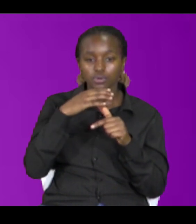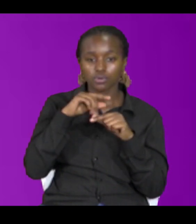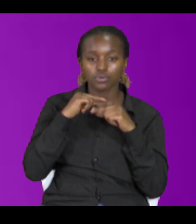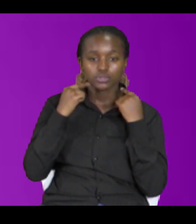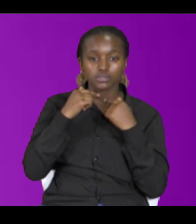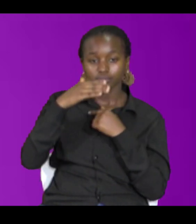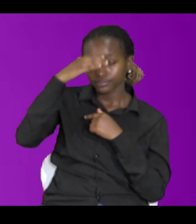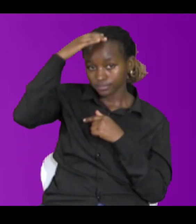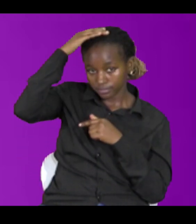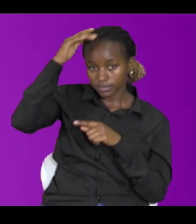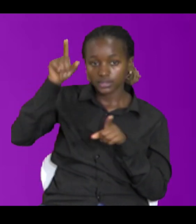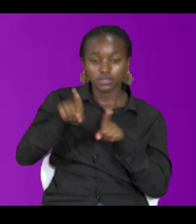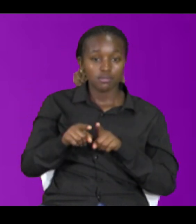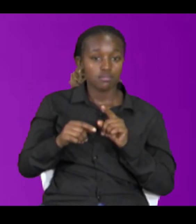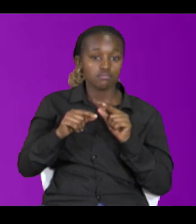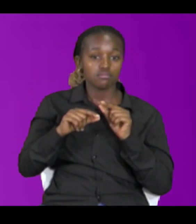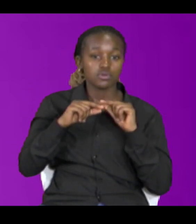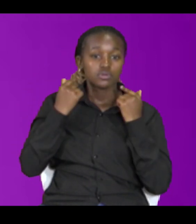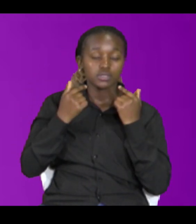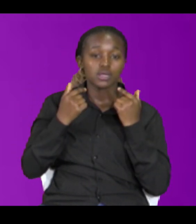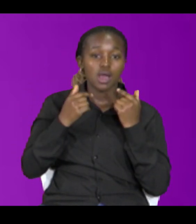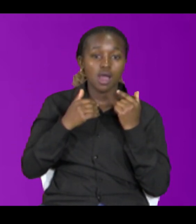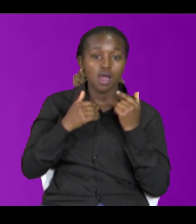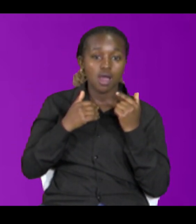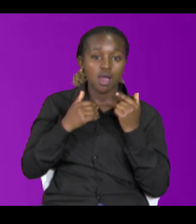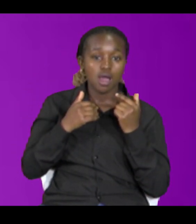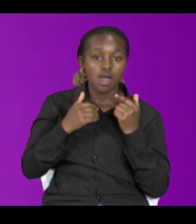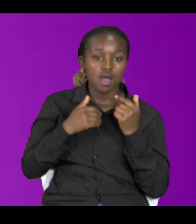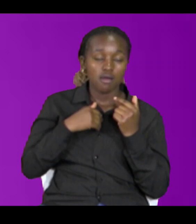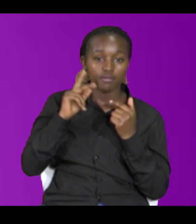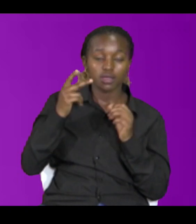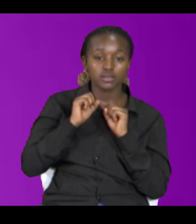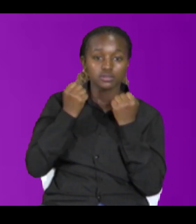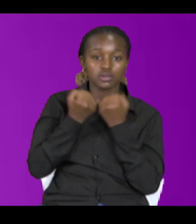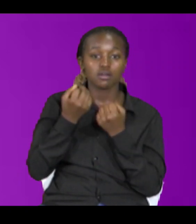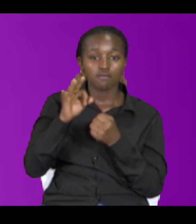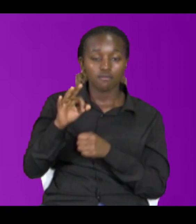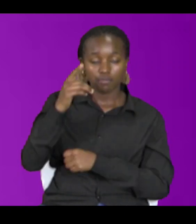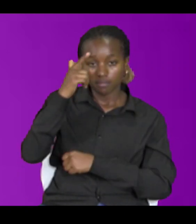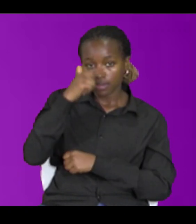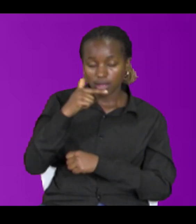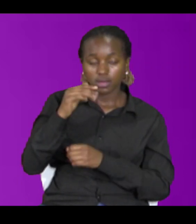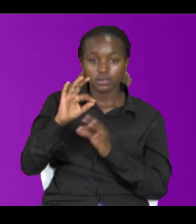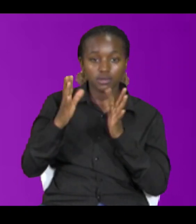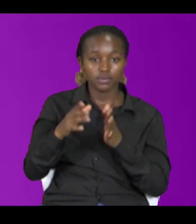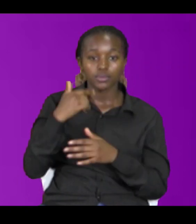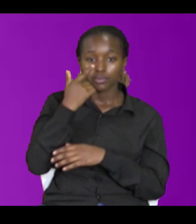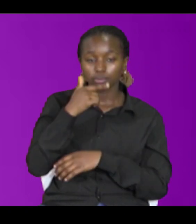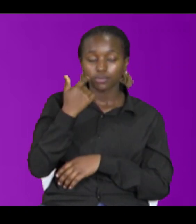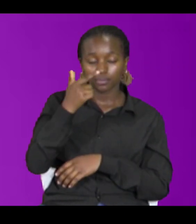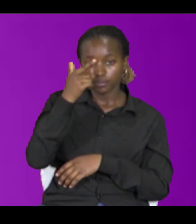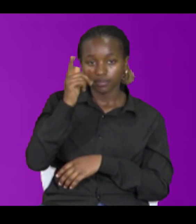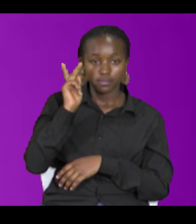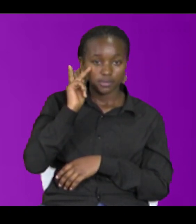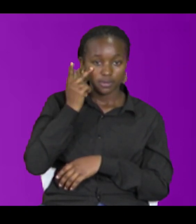reminder, this show is courtesy of Kenya Society for the Blind. My sign language interpreter has been Esther Kendi,